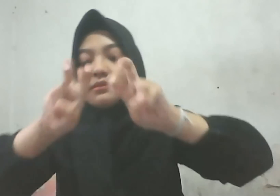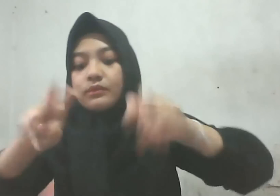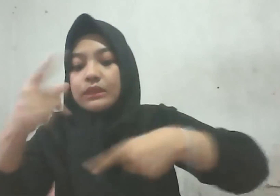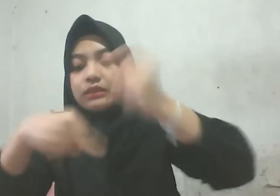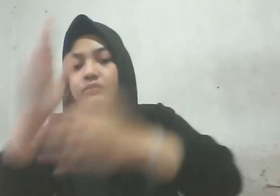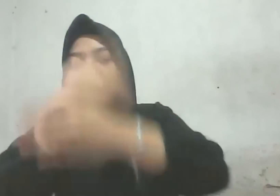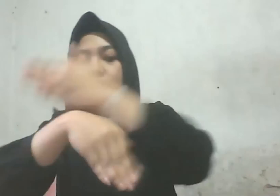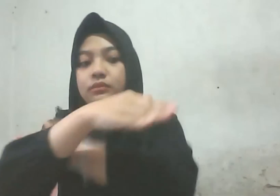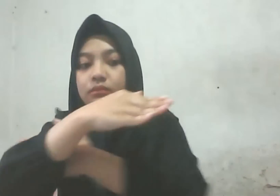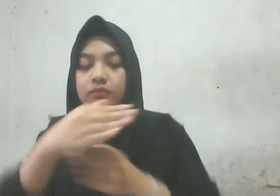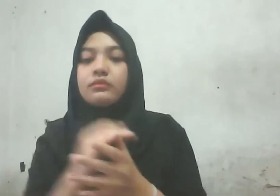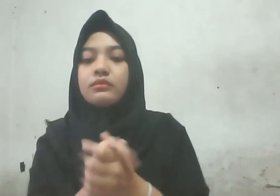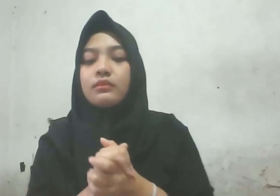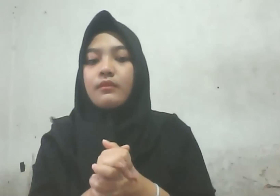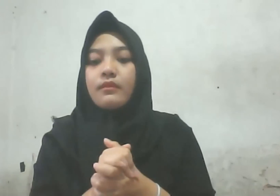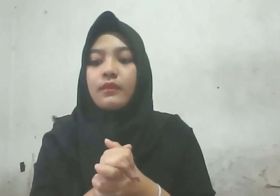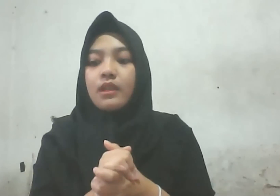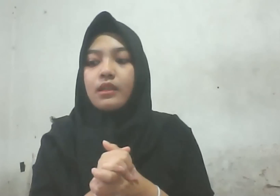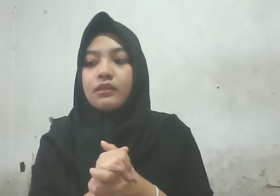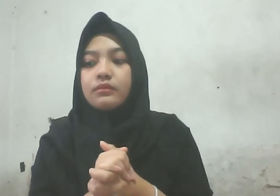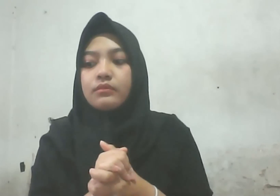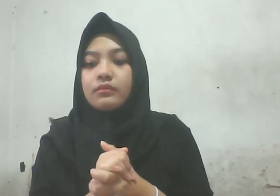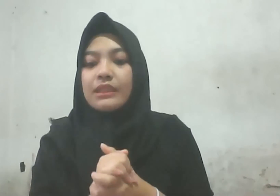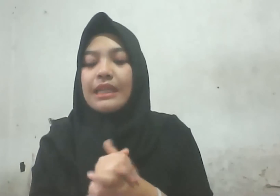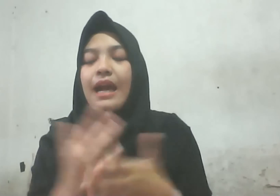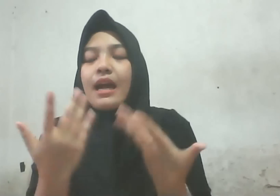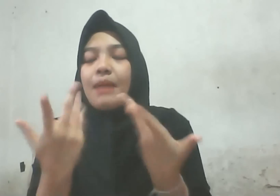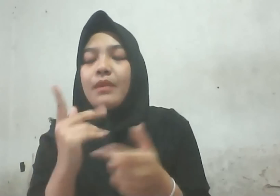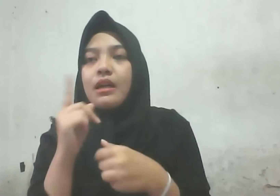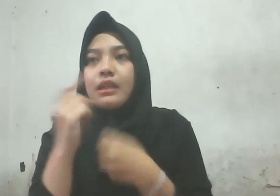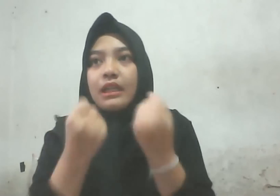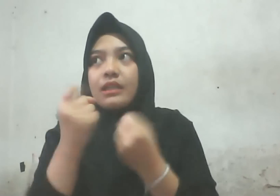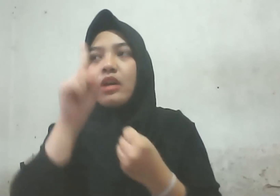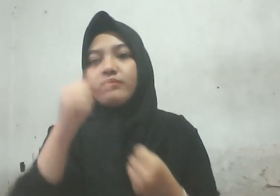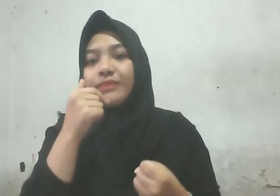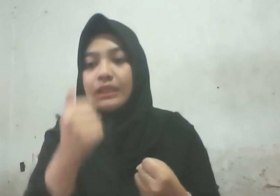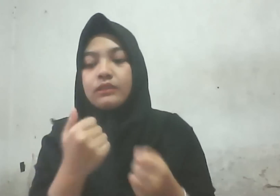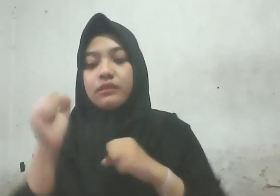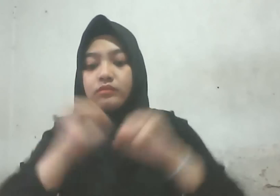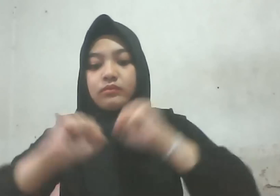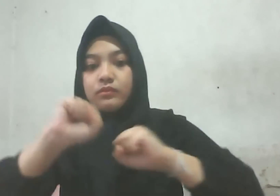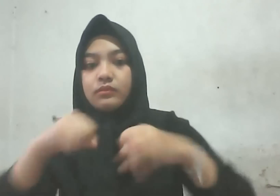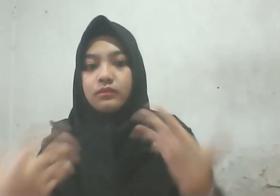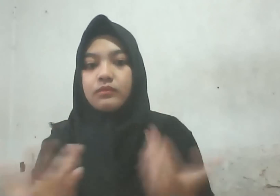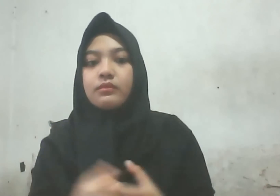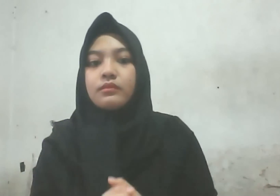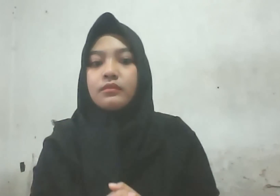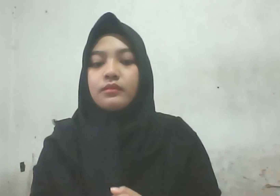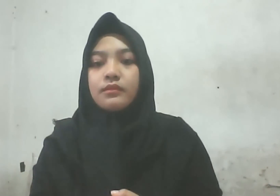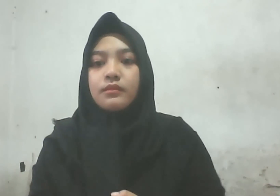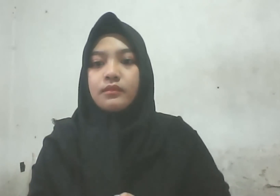undertook. I think maybe Professor Dan Goodley can respond. Thank you.